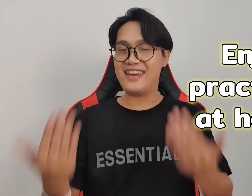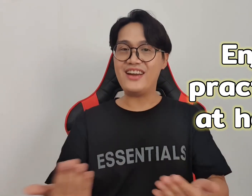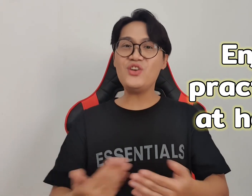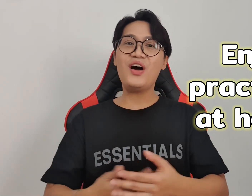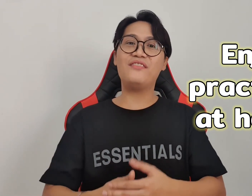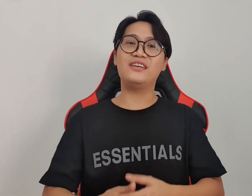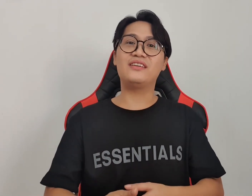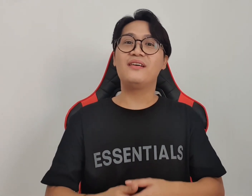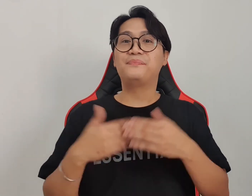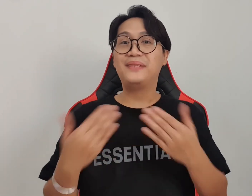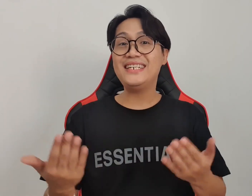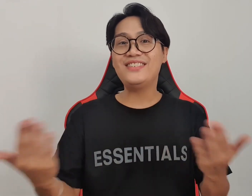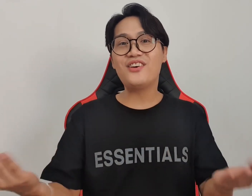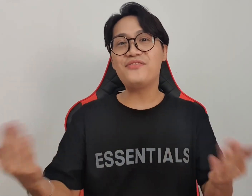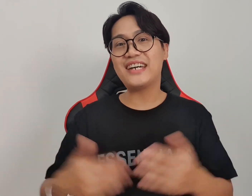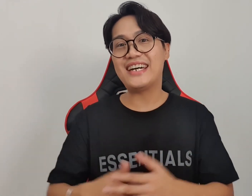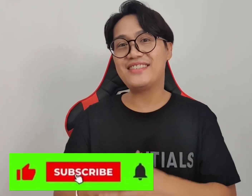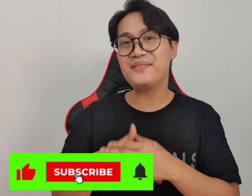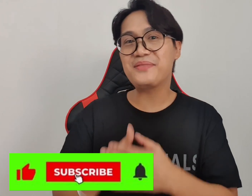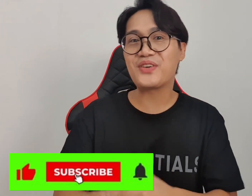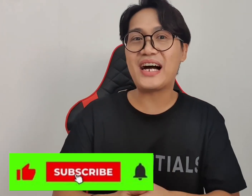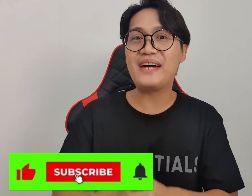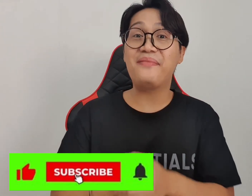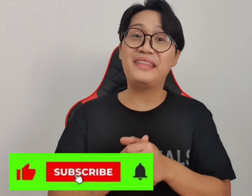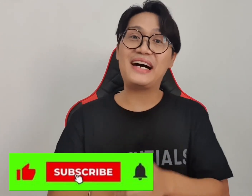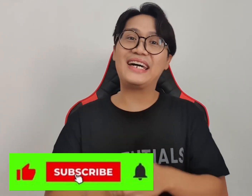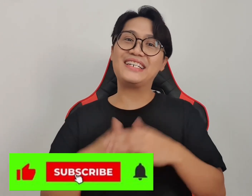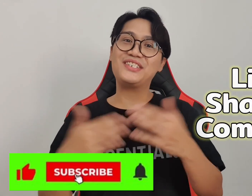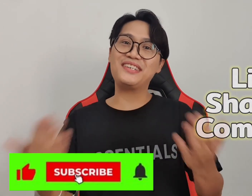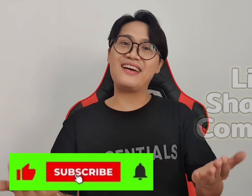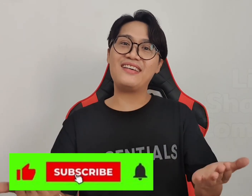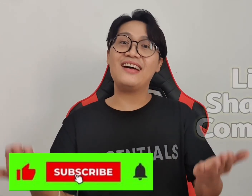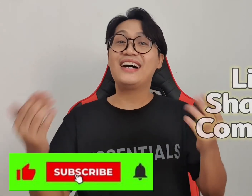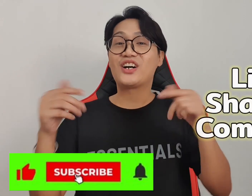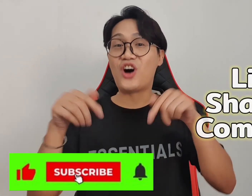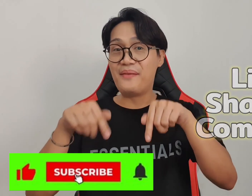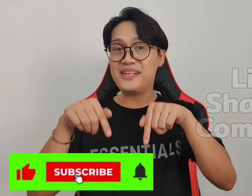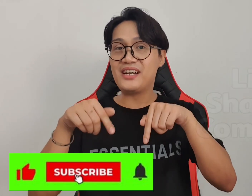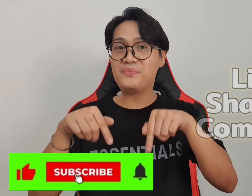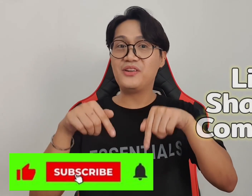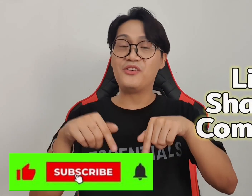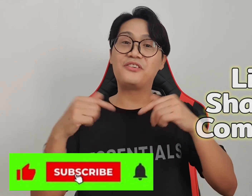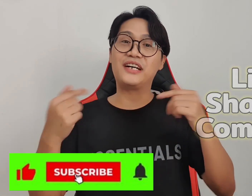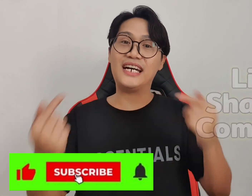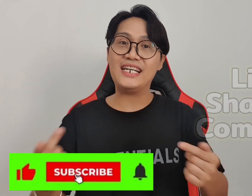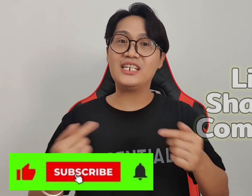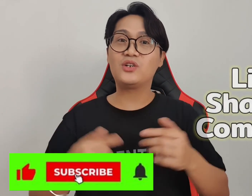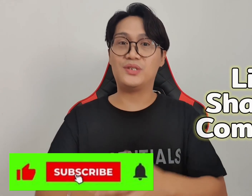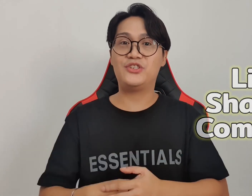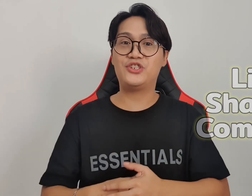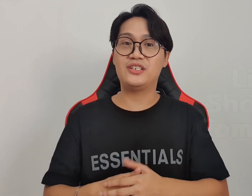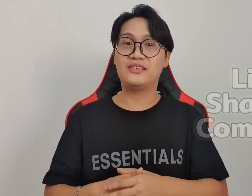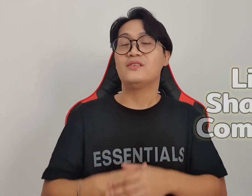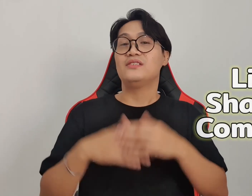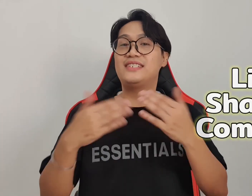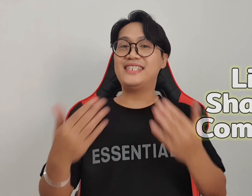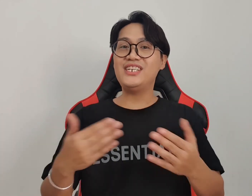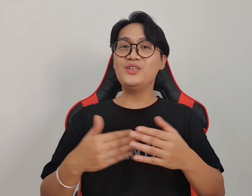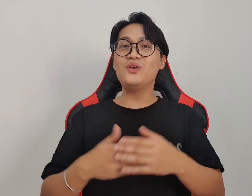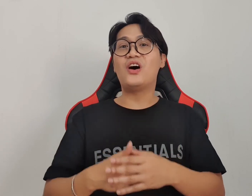you have it. Please don't forget to subscribe, like, share, comment down below for any question. See you on